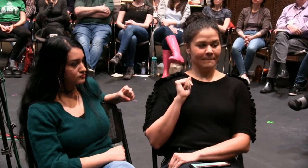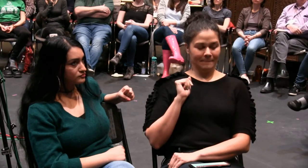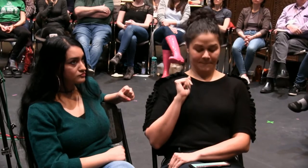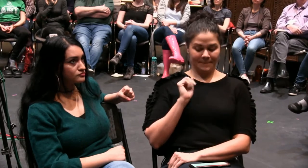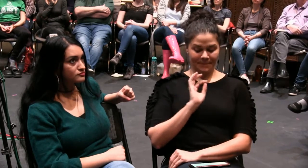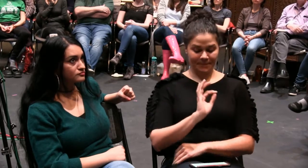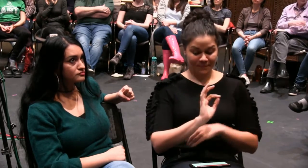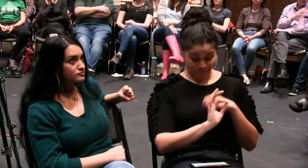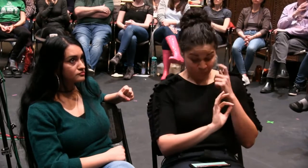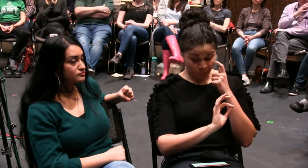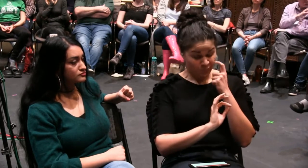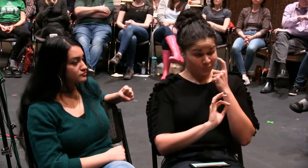Okay.